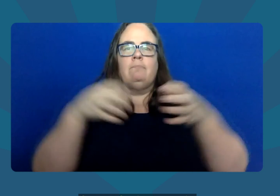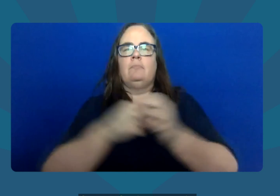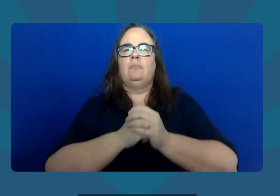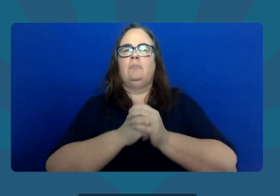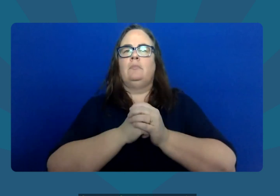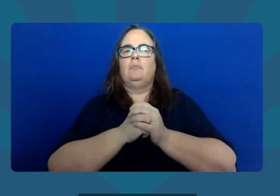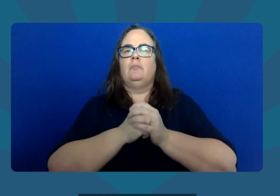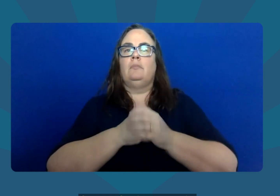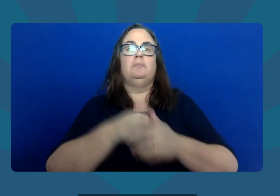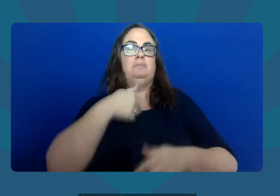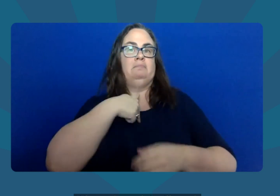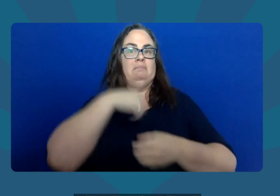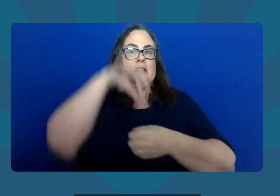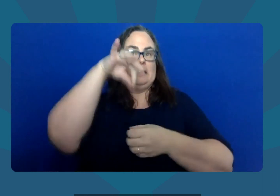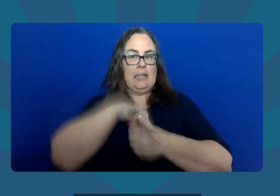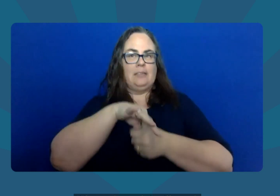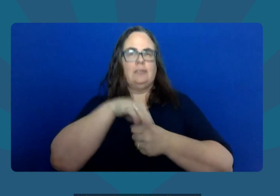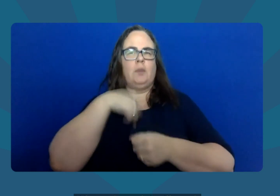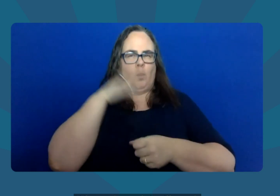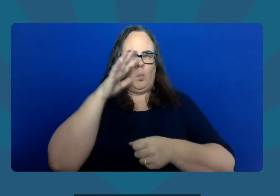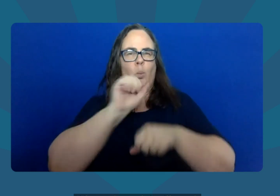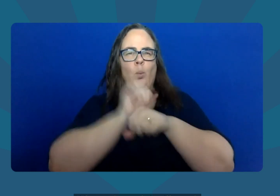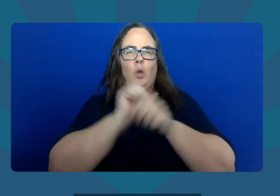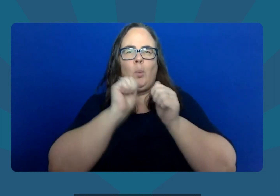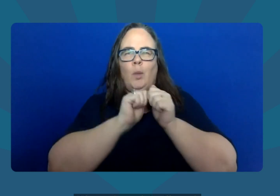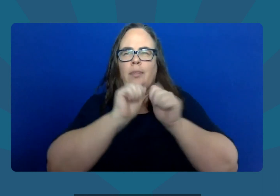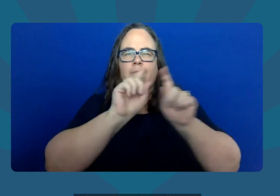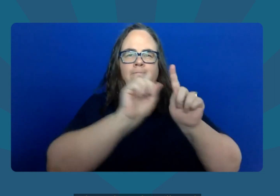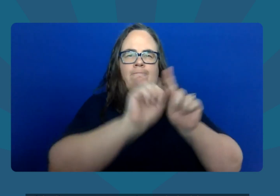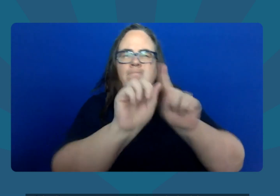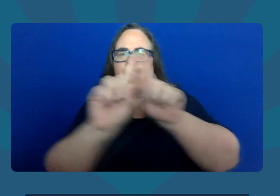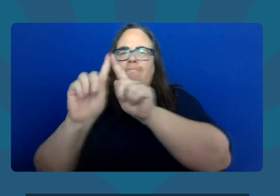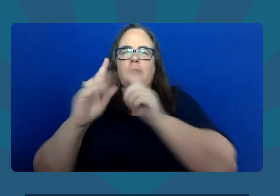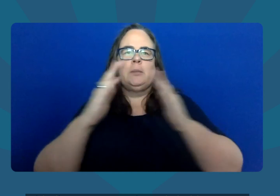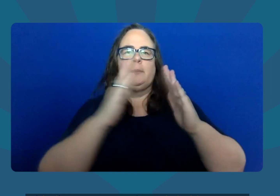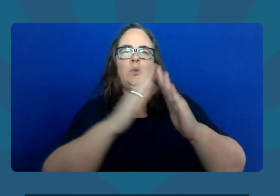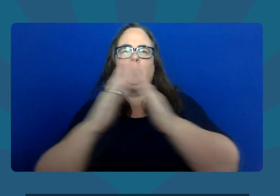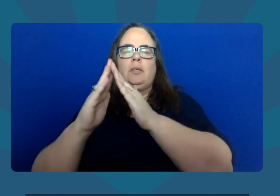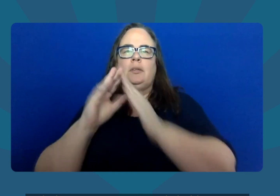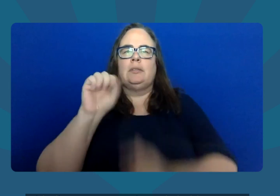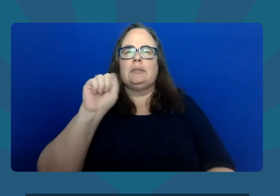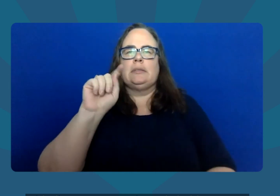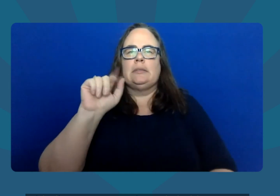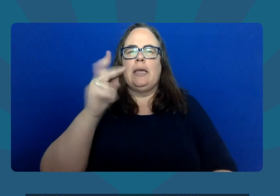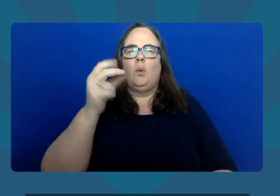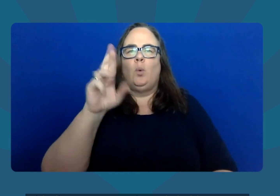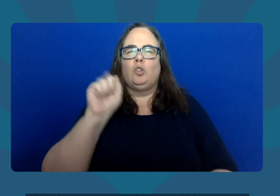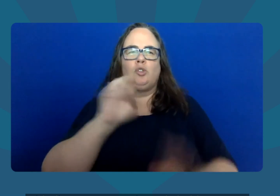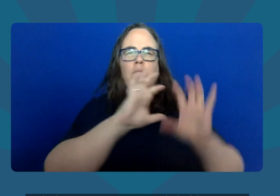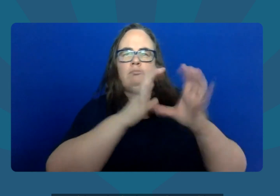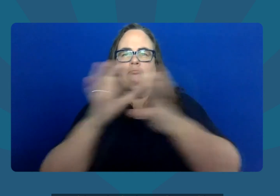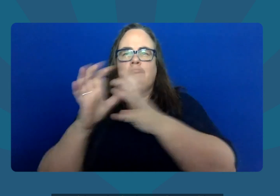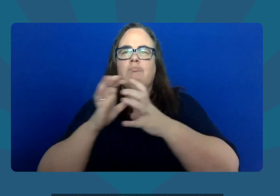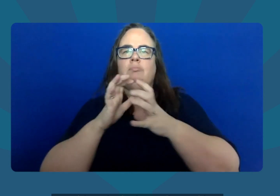further growth. When elected, I will work with diverse community stakeholder